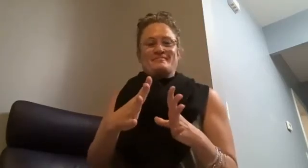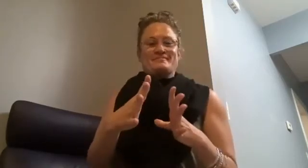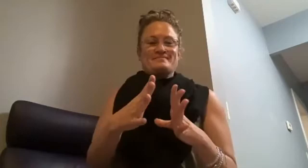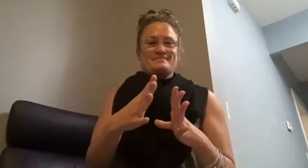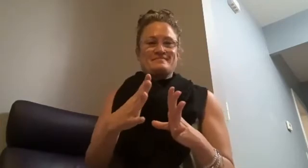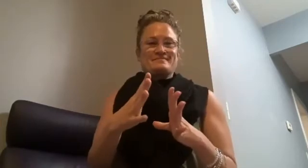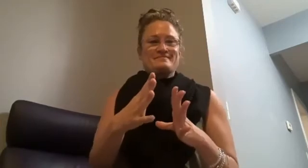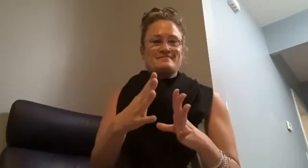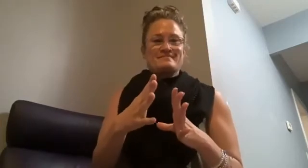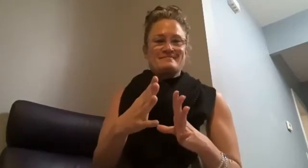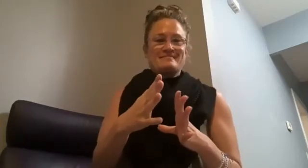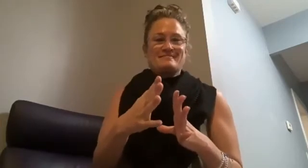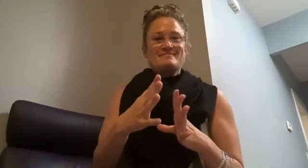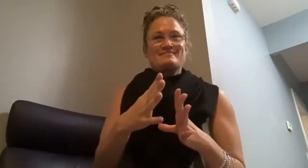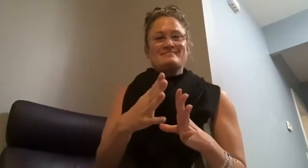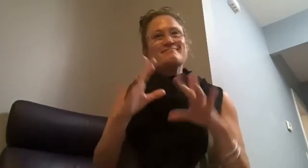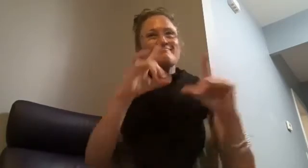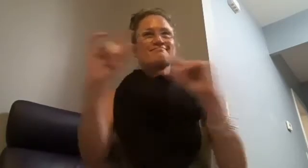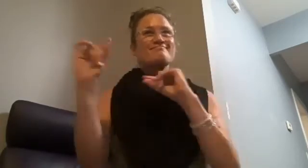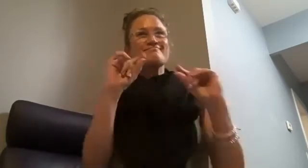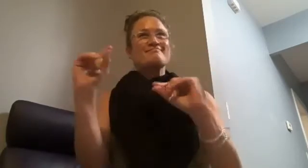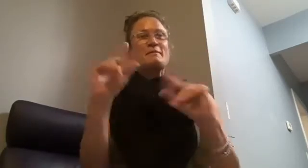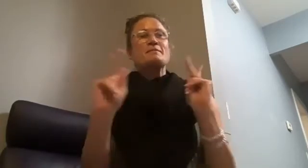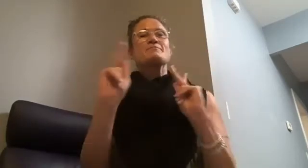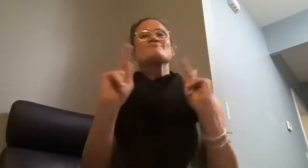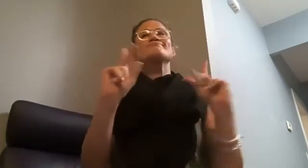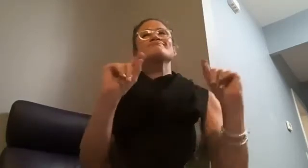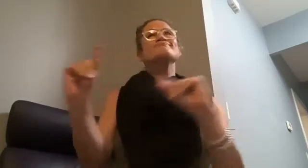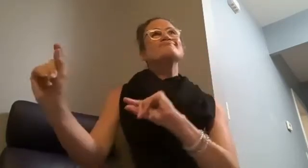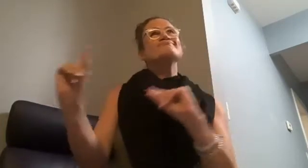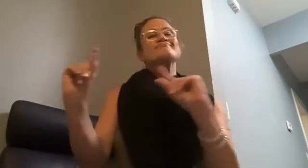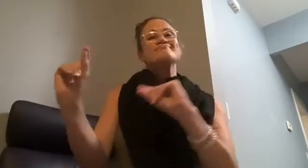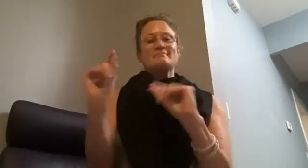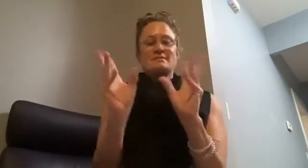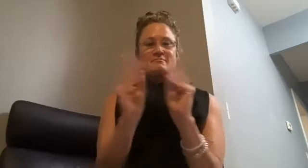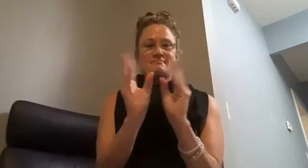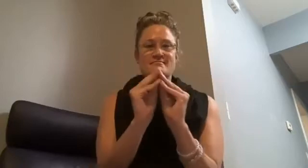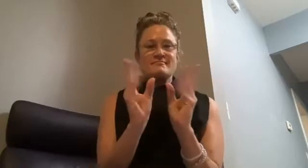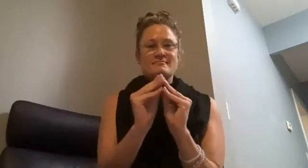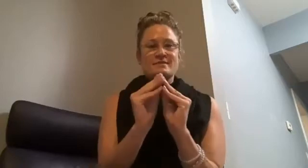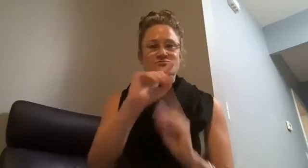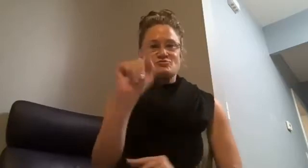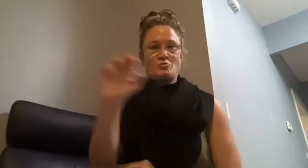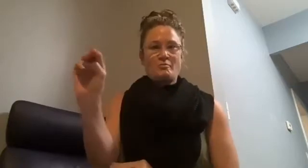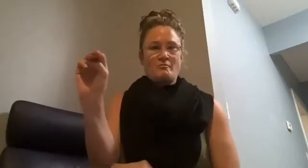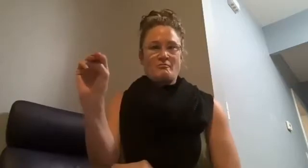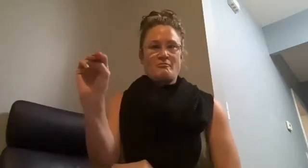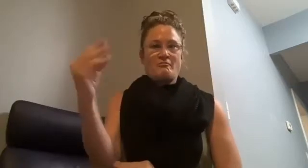I was eavesdropping as I came in and just kind of listening to people talking about the meetings in this format. And this,